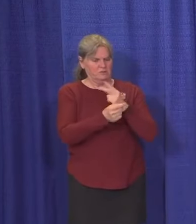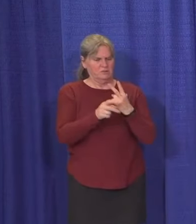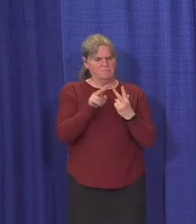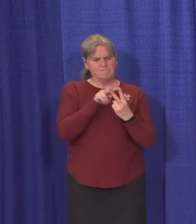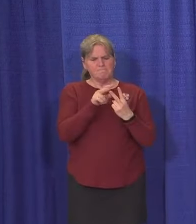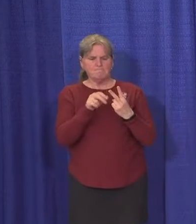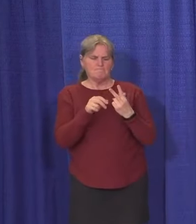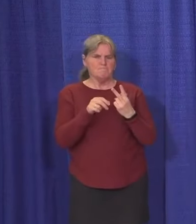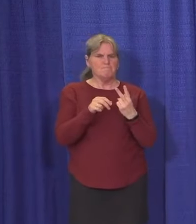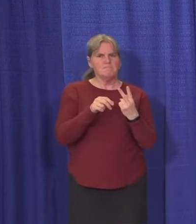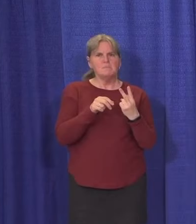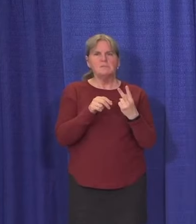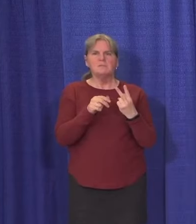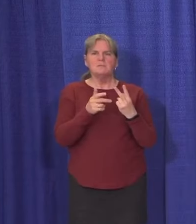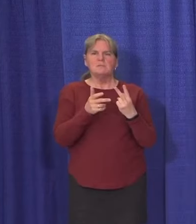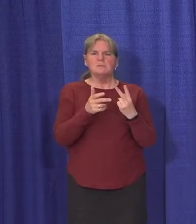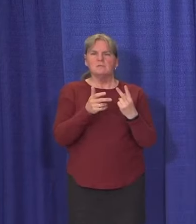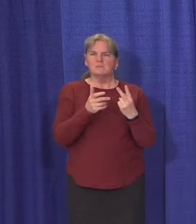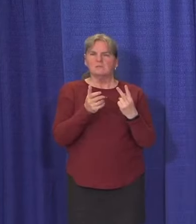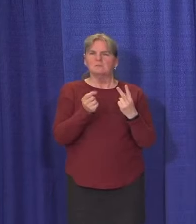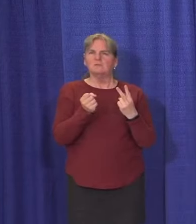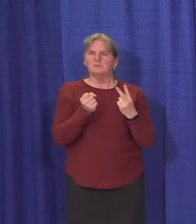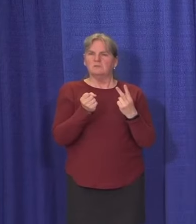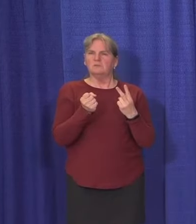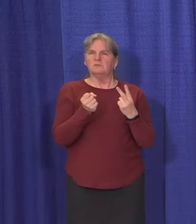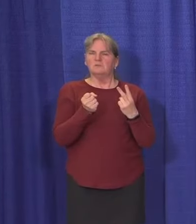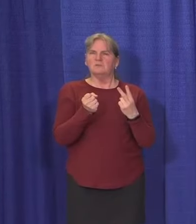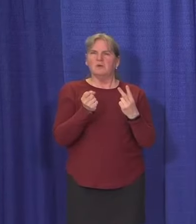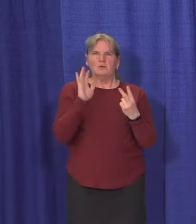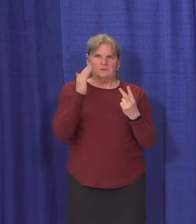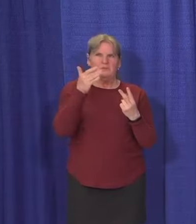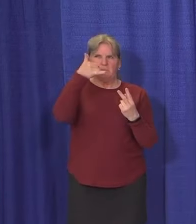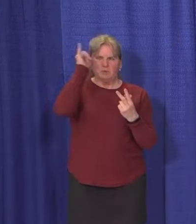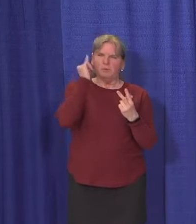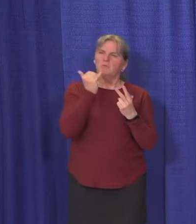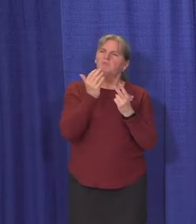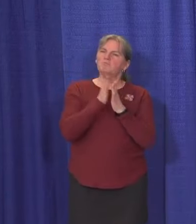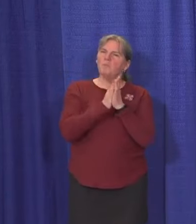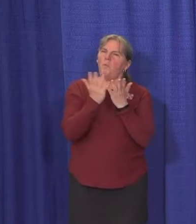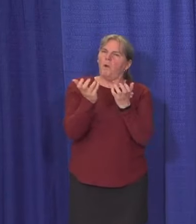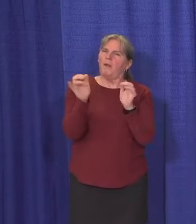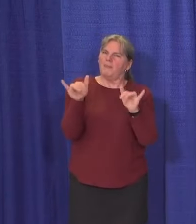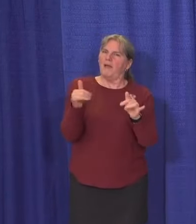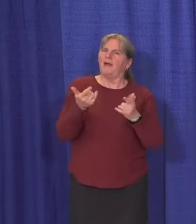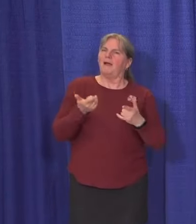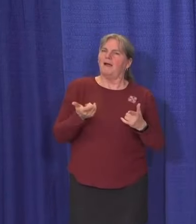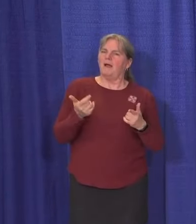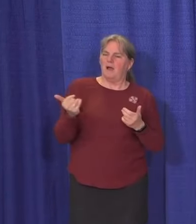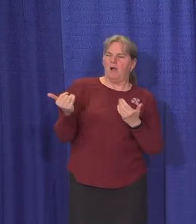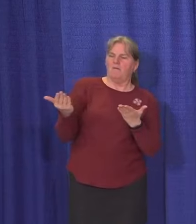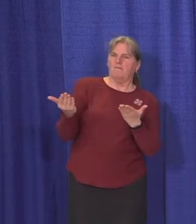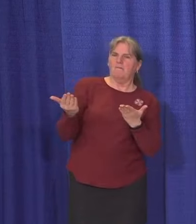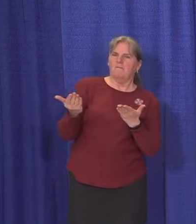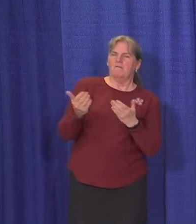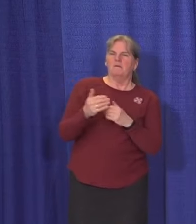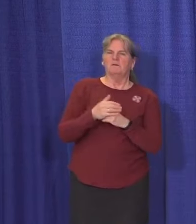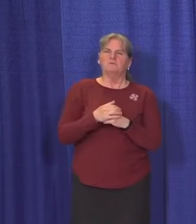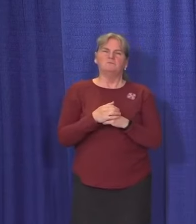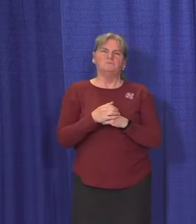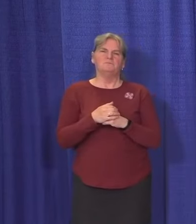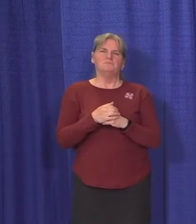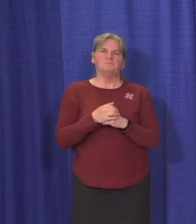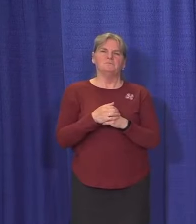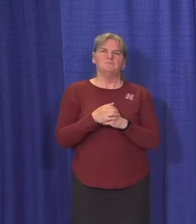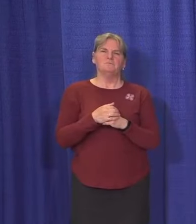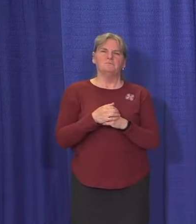going as early as we could, recognizing that degree of public interest. So I think it's really just responding to what's possible and what